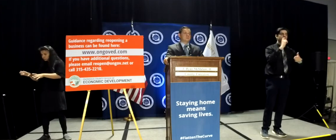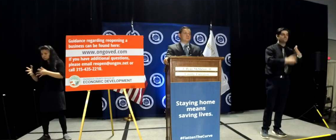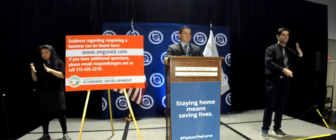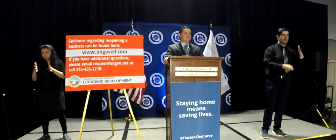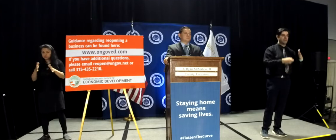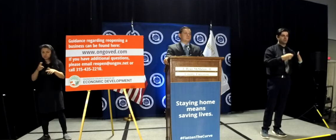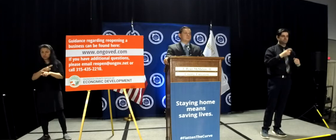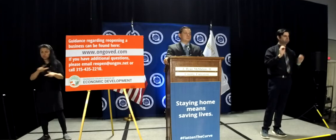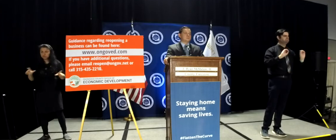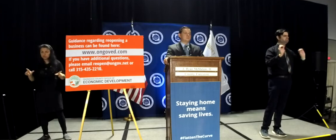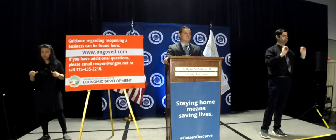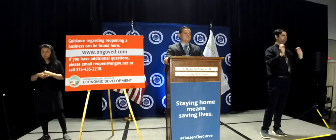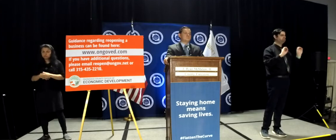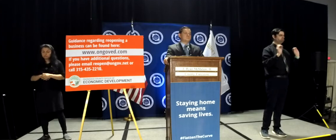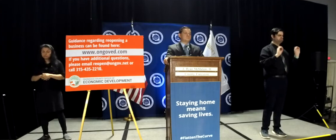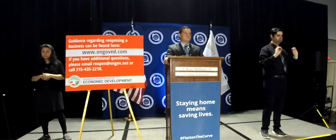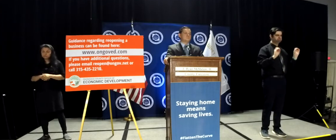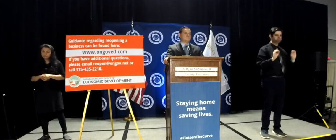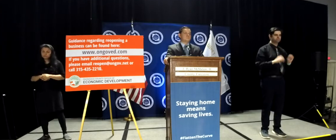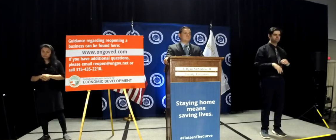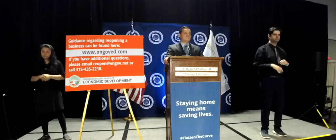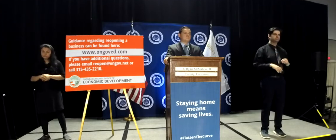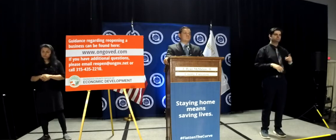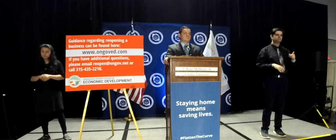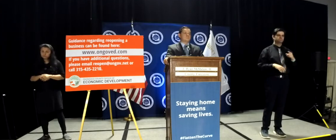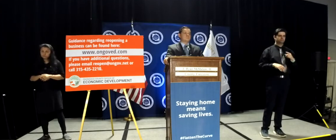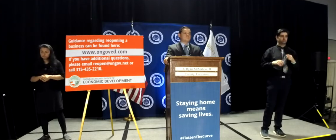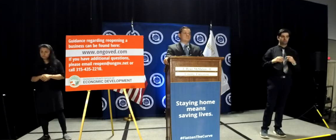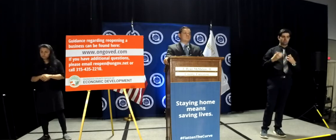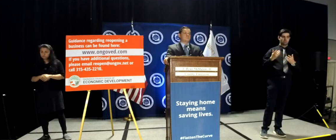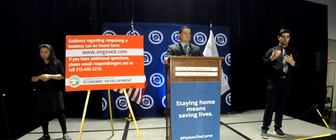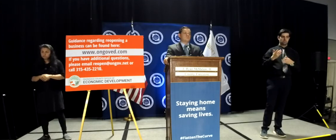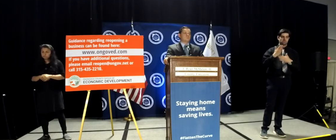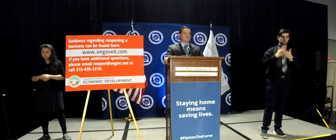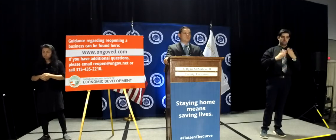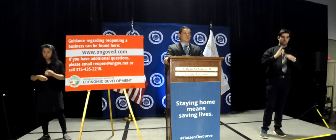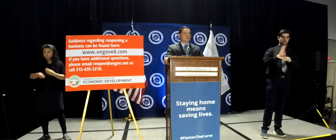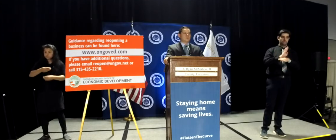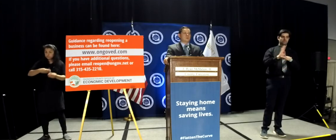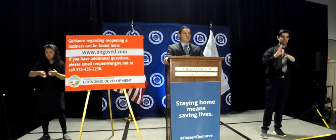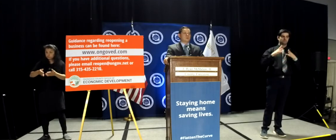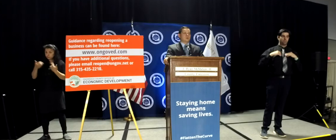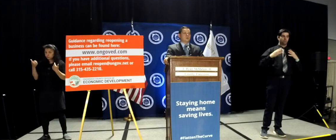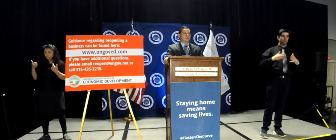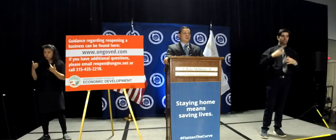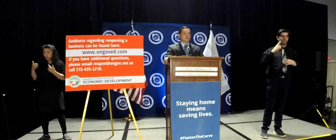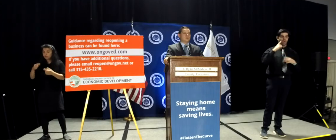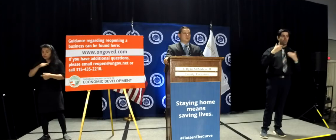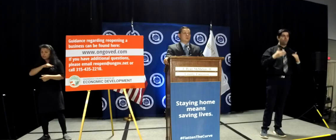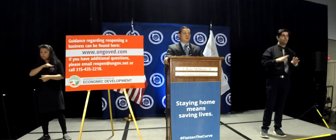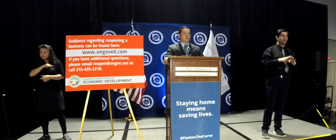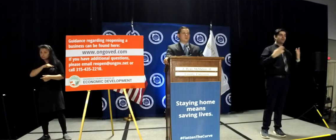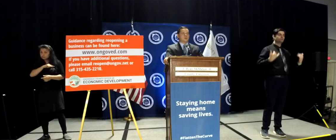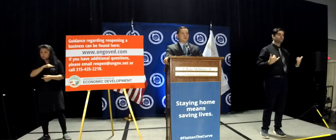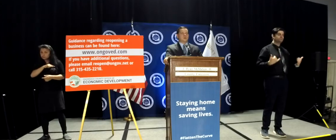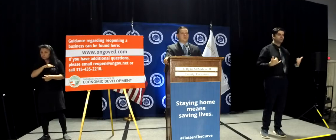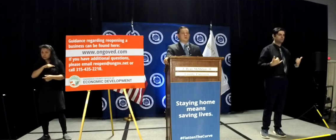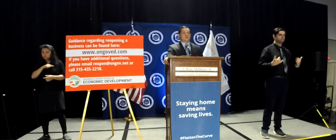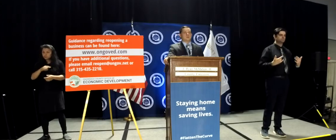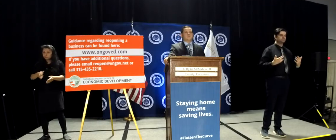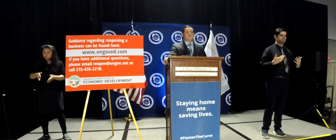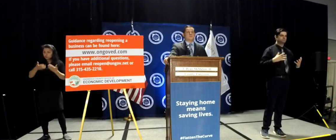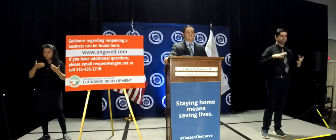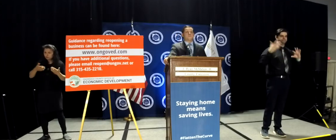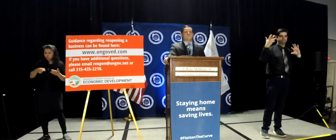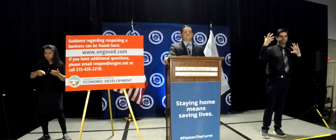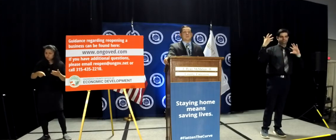What do you say to those business owners that thought they could open this morning and then they had to wait until Governor Cuomo went on TV at 1 o'clock and said,